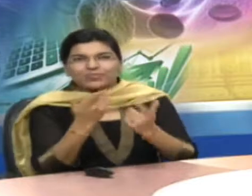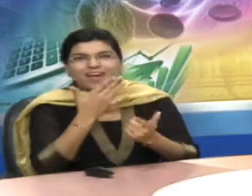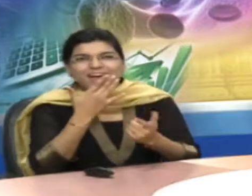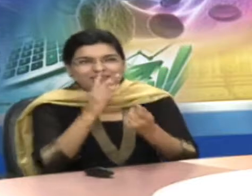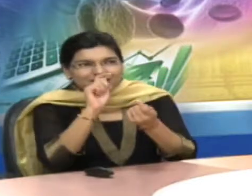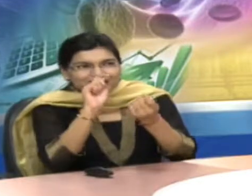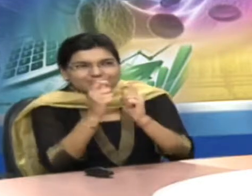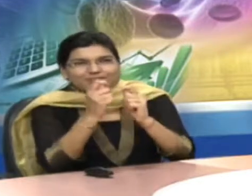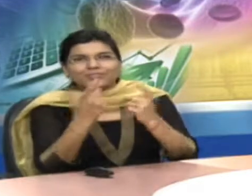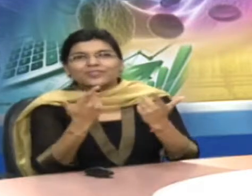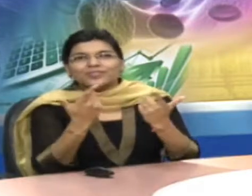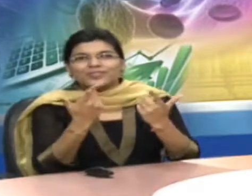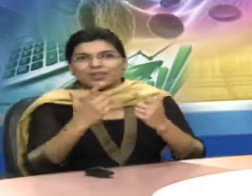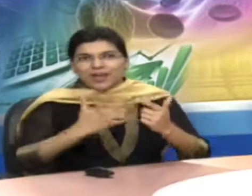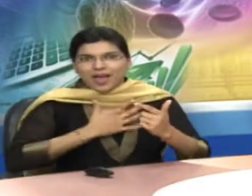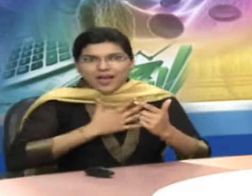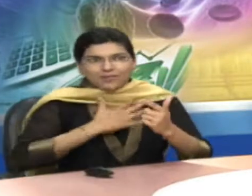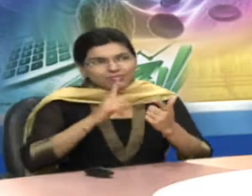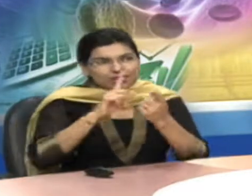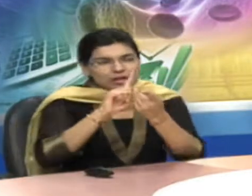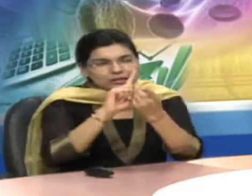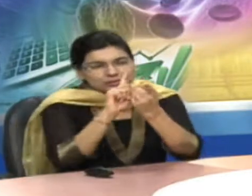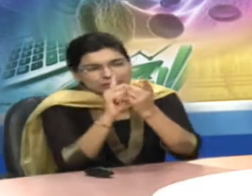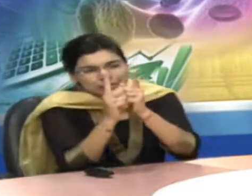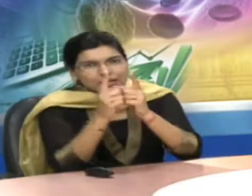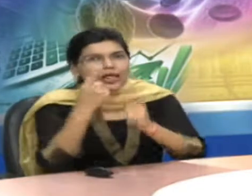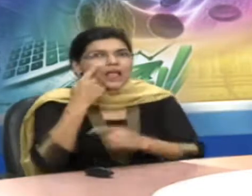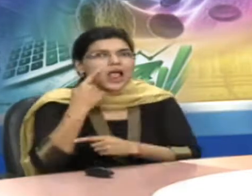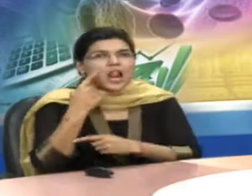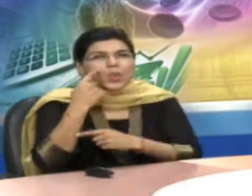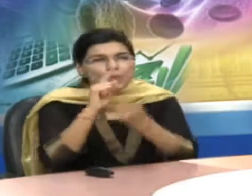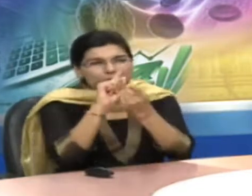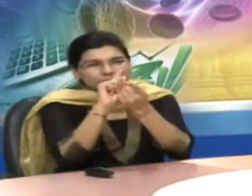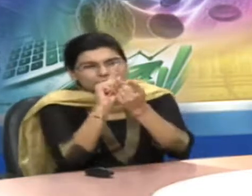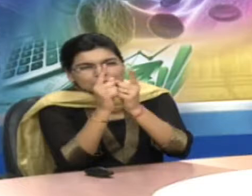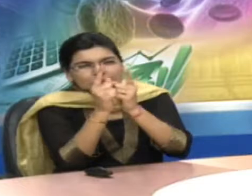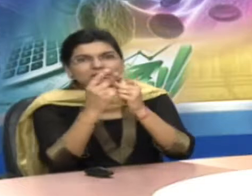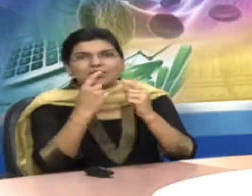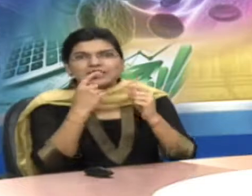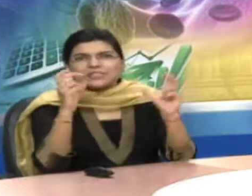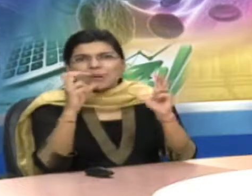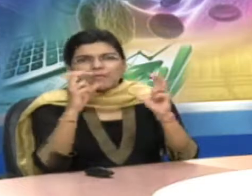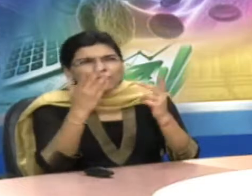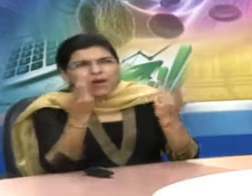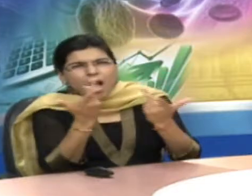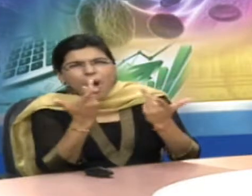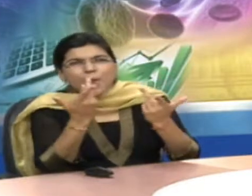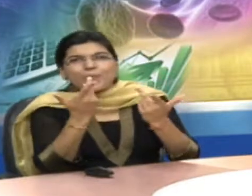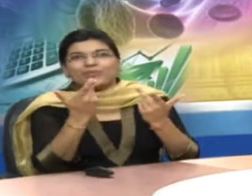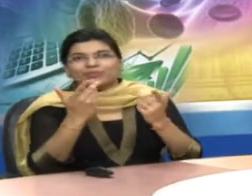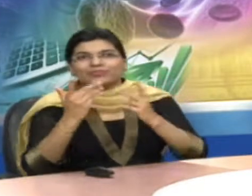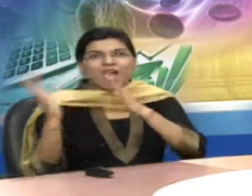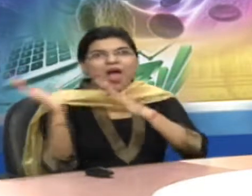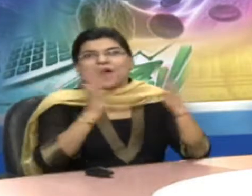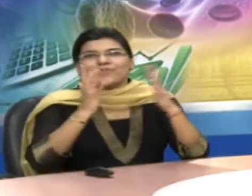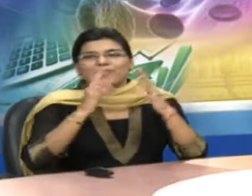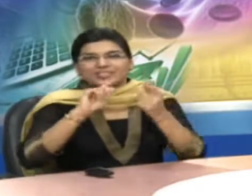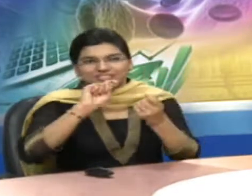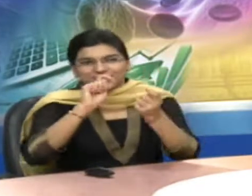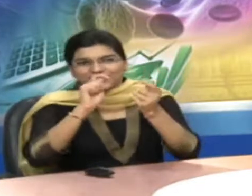In India we have different season. It's not like that there is one season all throughout the year. It changes.